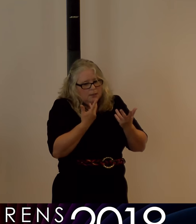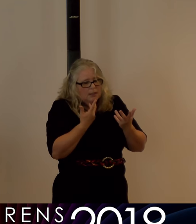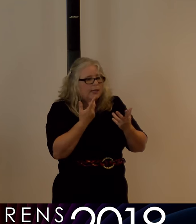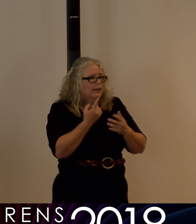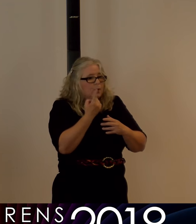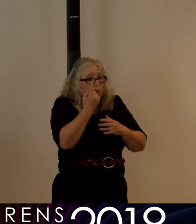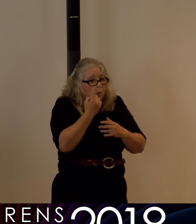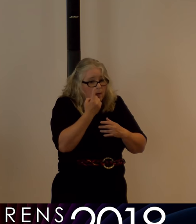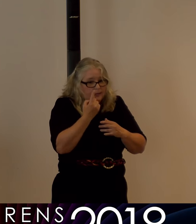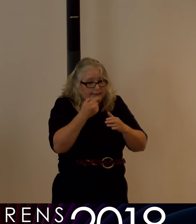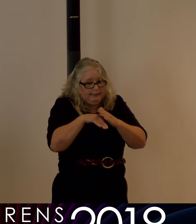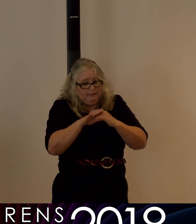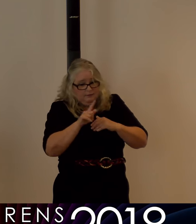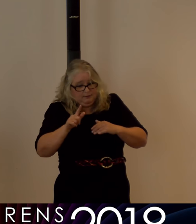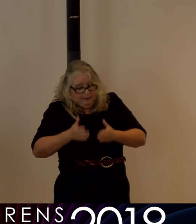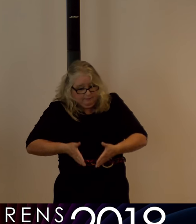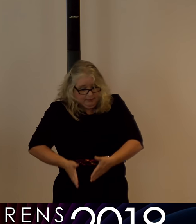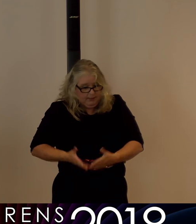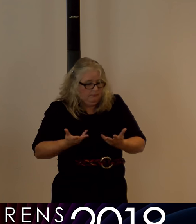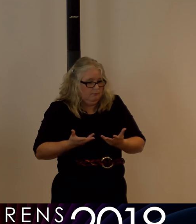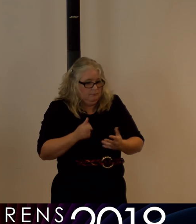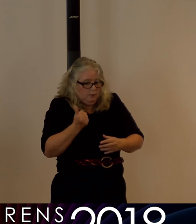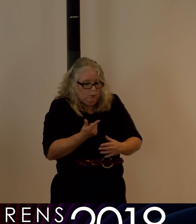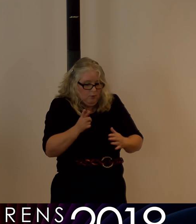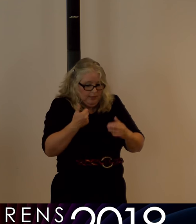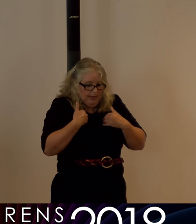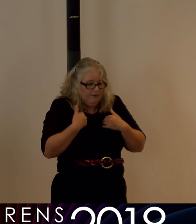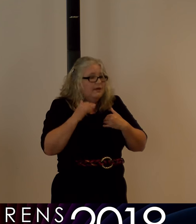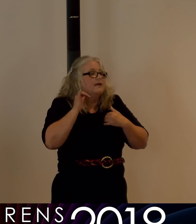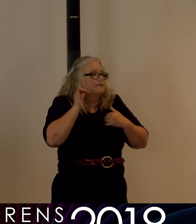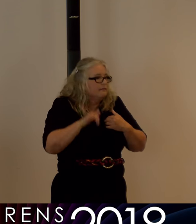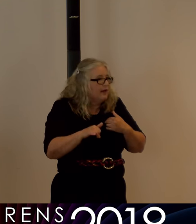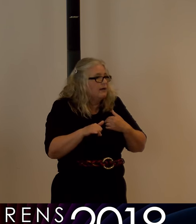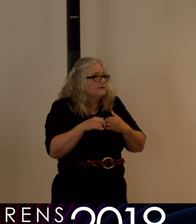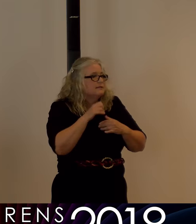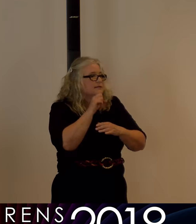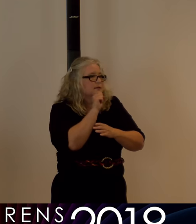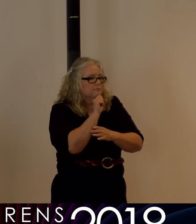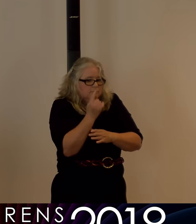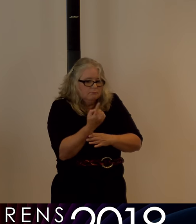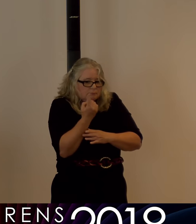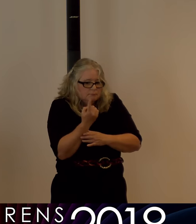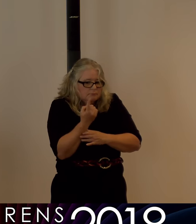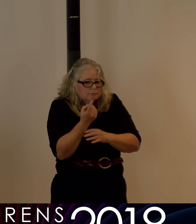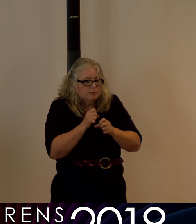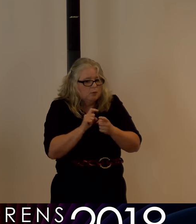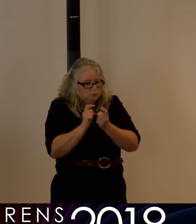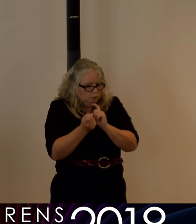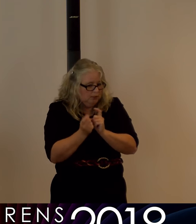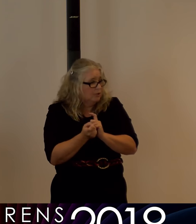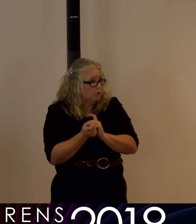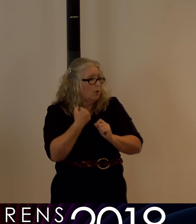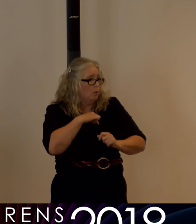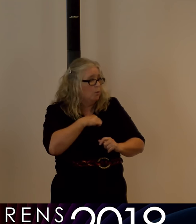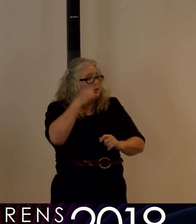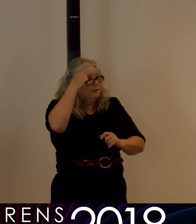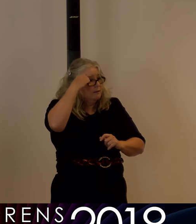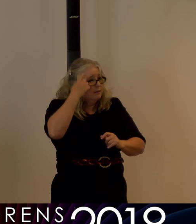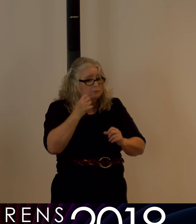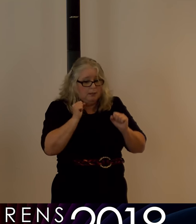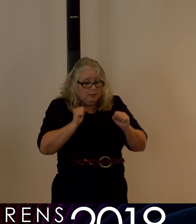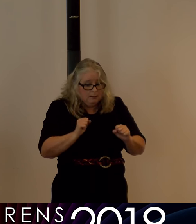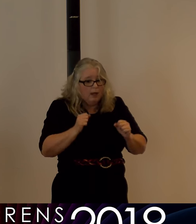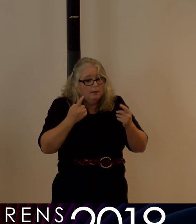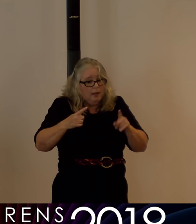That's a somatic mutation. And we think that that can occur with CHD7. There's no reason to think it couldn't